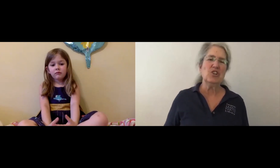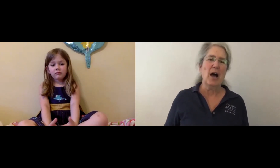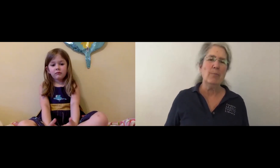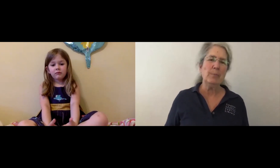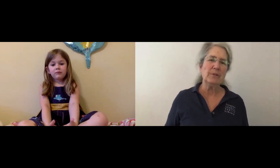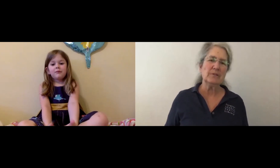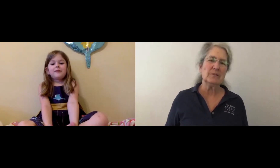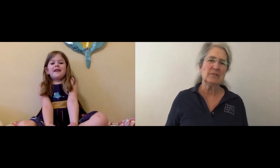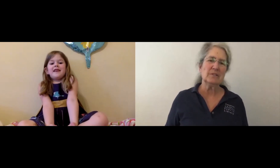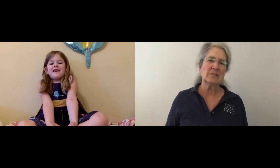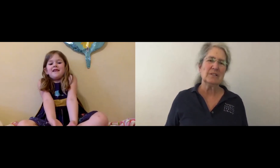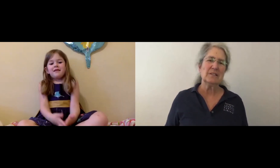jump.